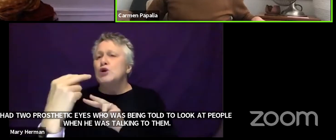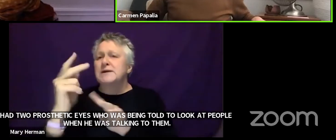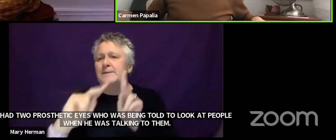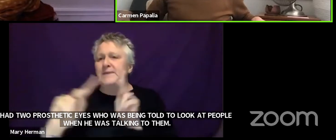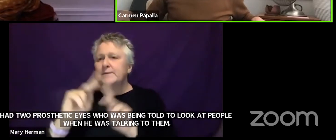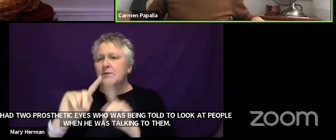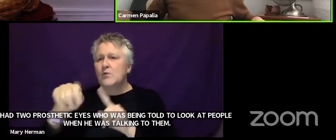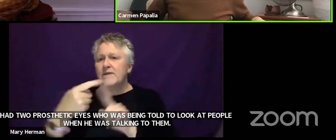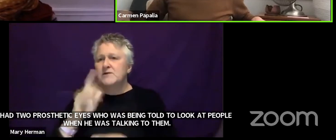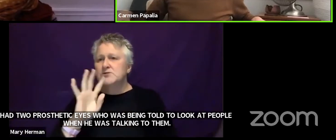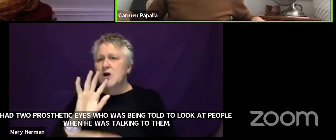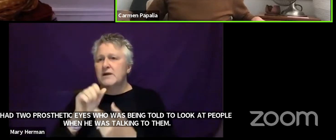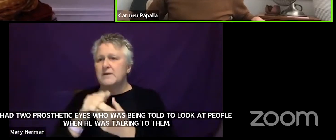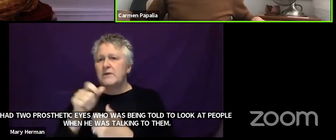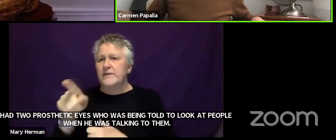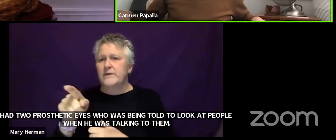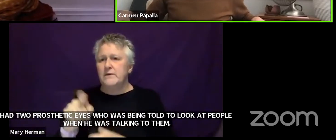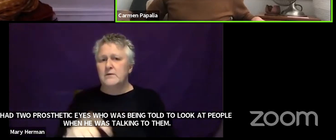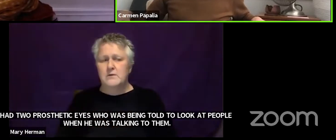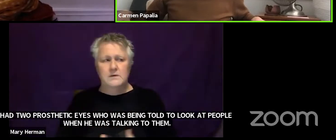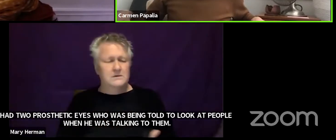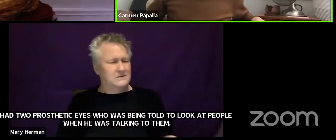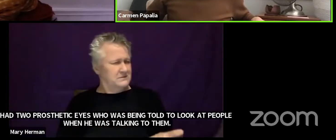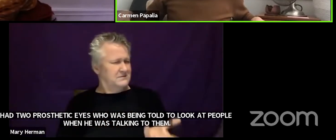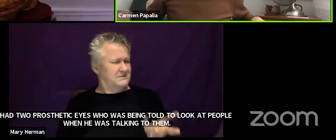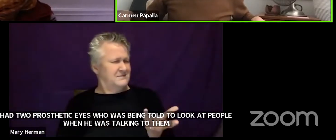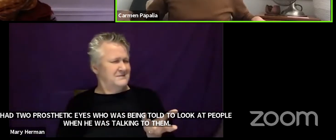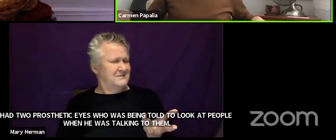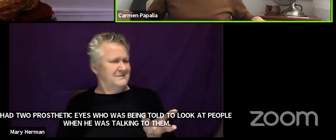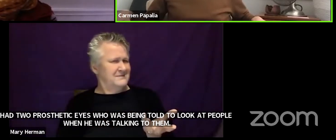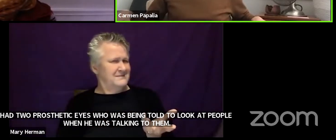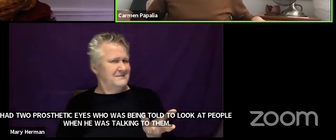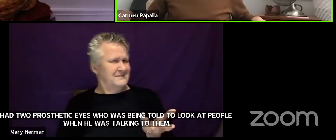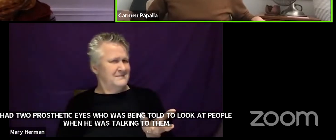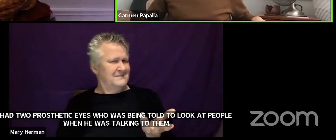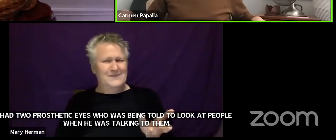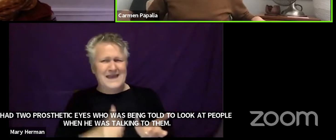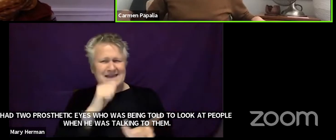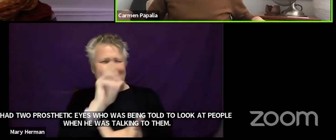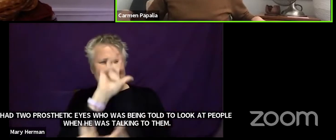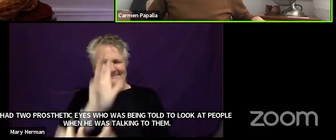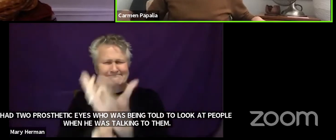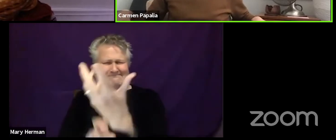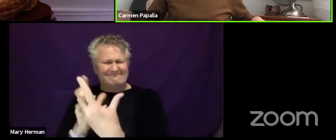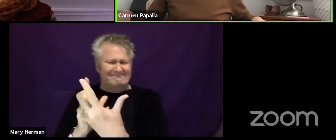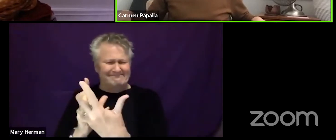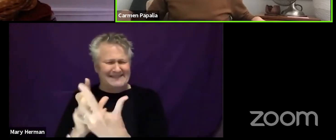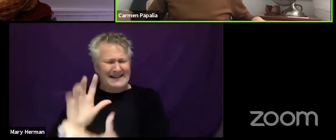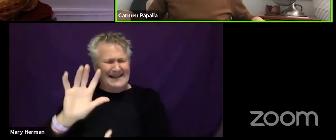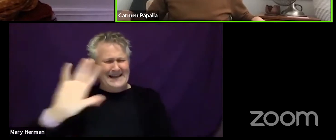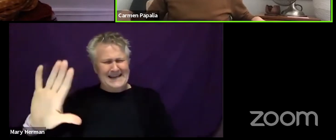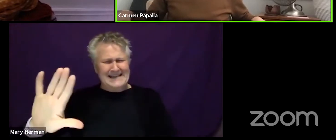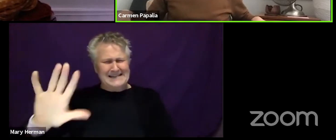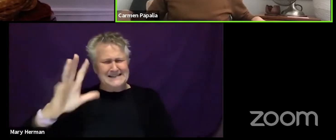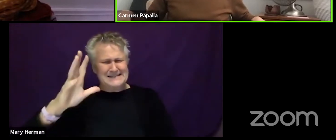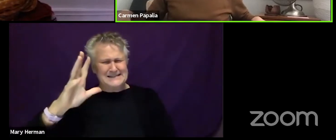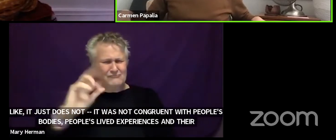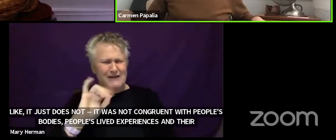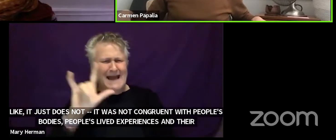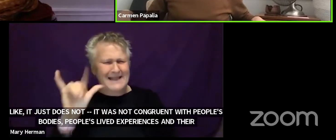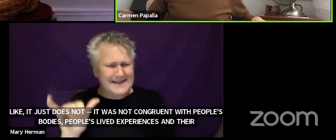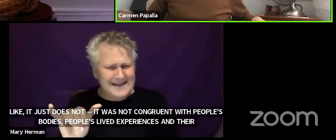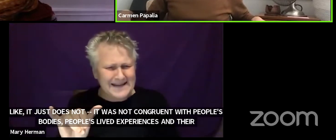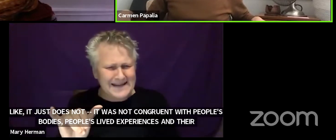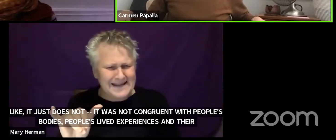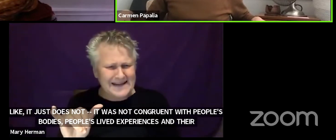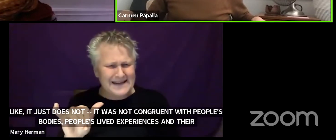it was not congruent with people's bodies, people's lived experiences and their sensory realities. So